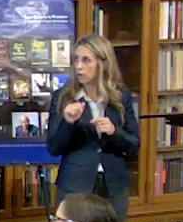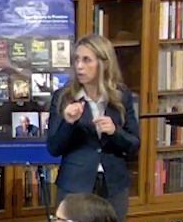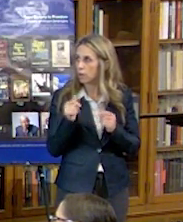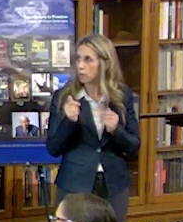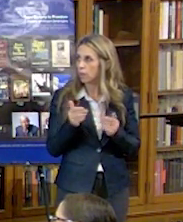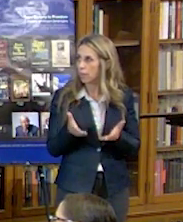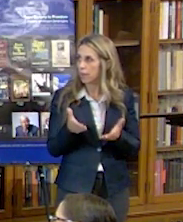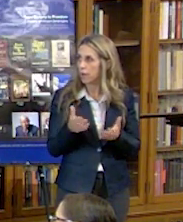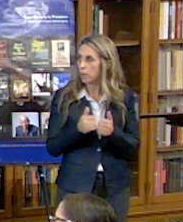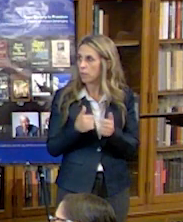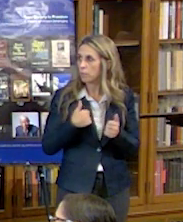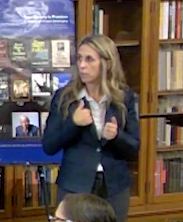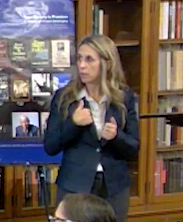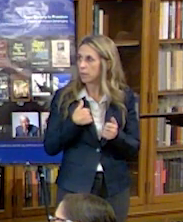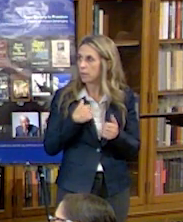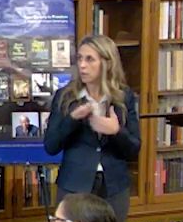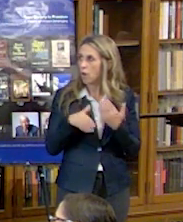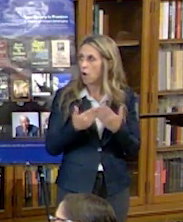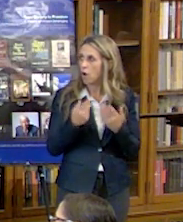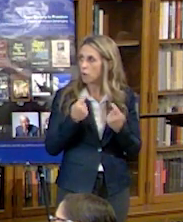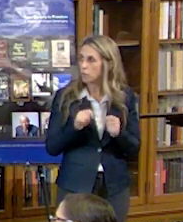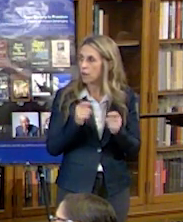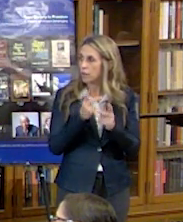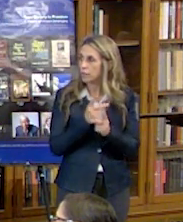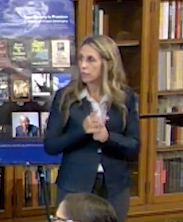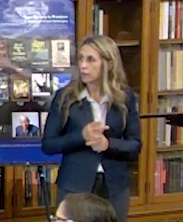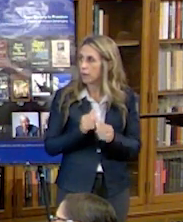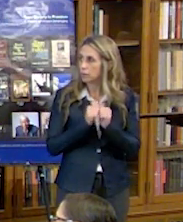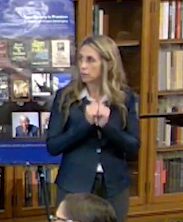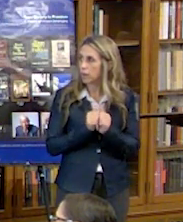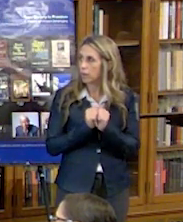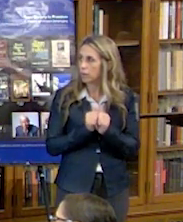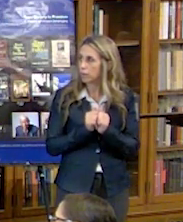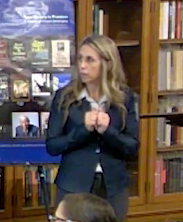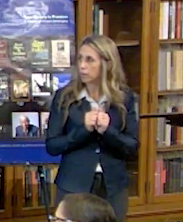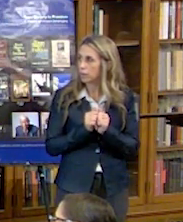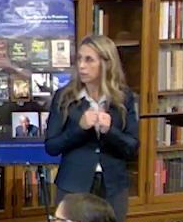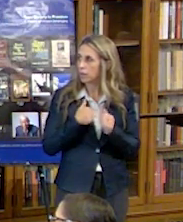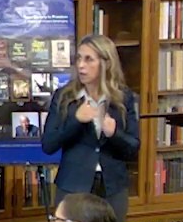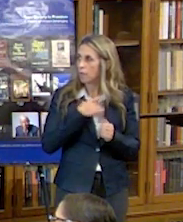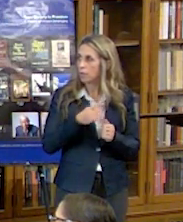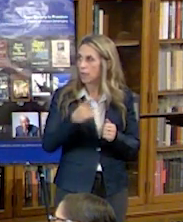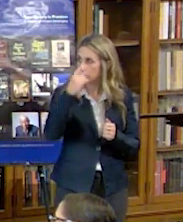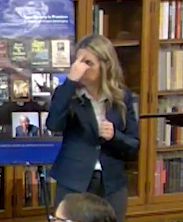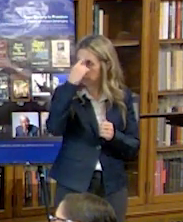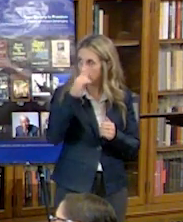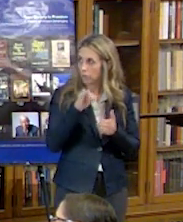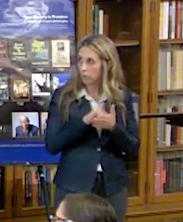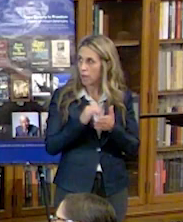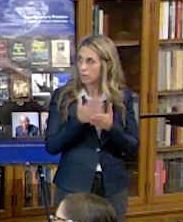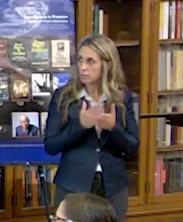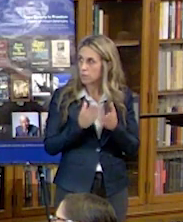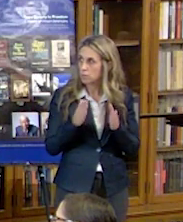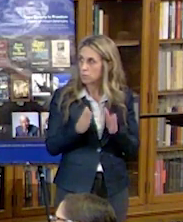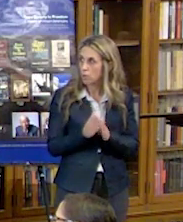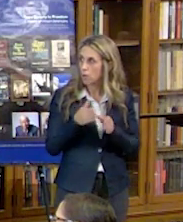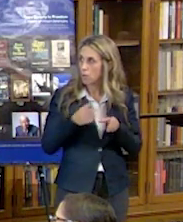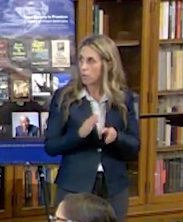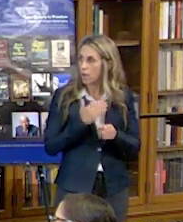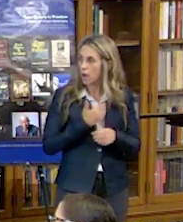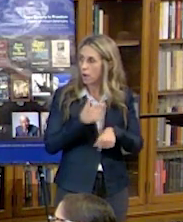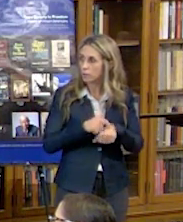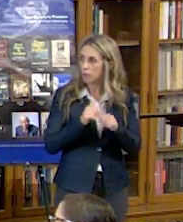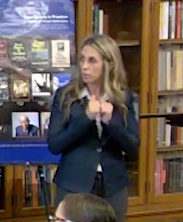there with me and we were all trying to figure it out together I would like to think that in some small way our